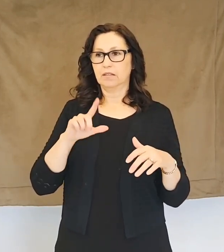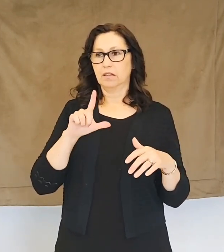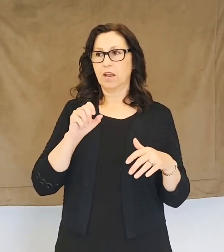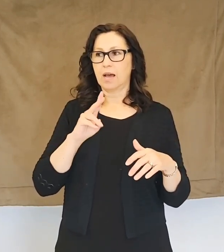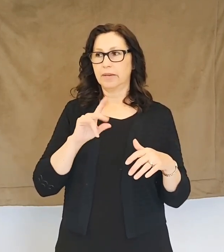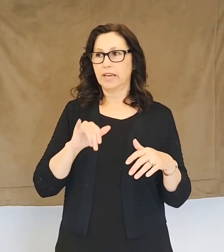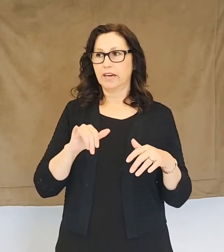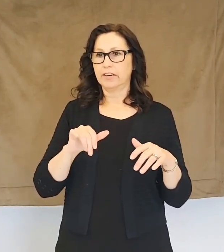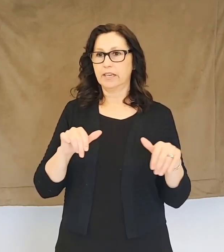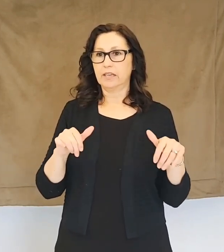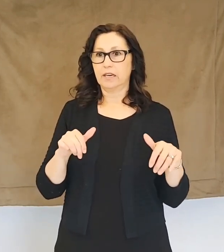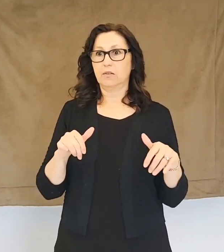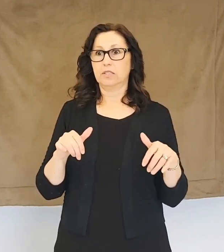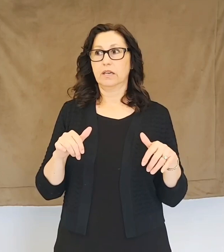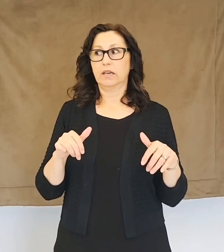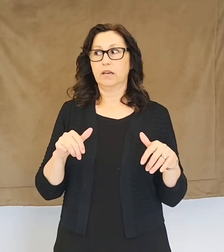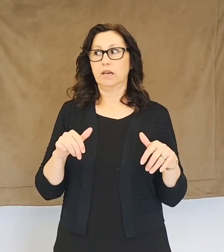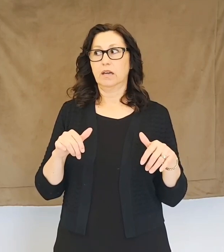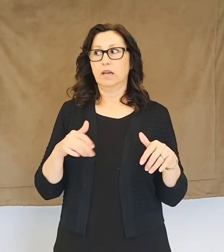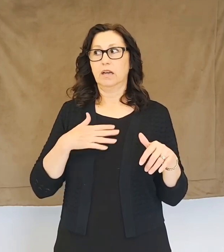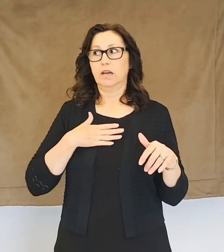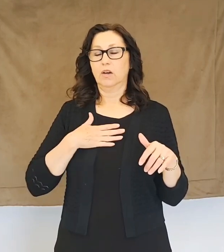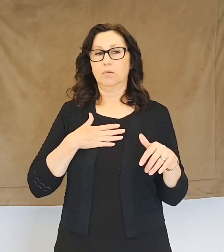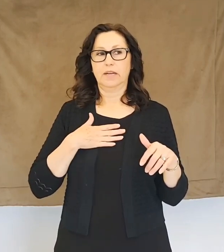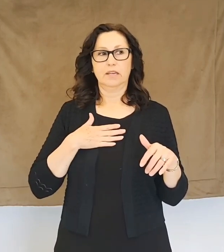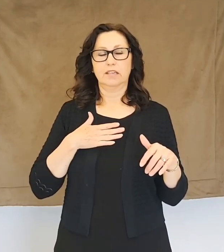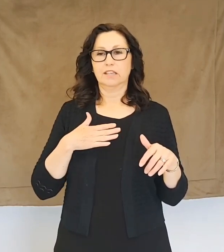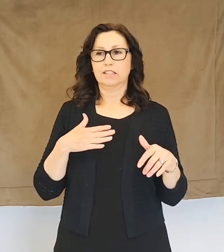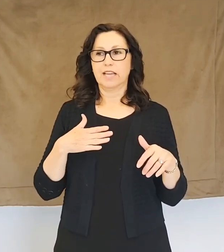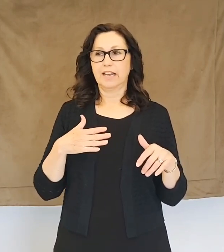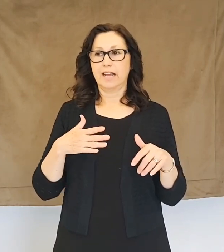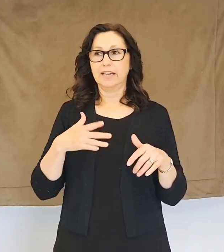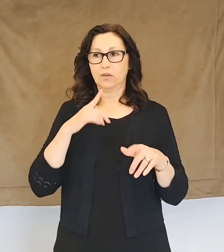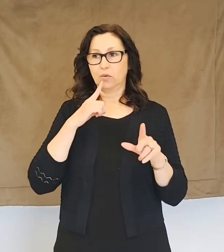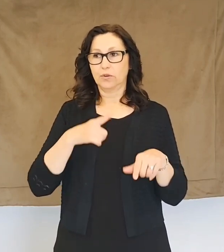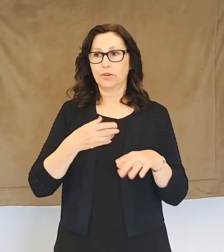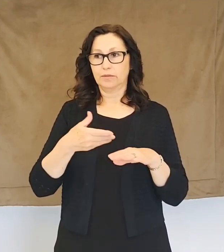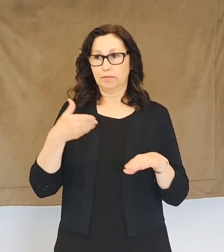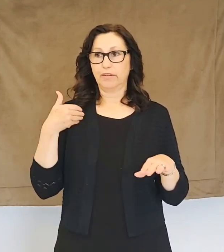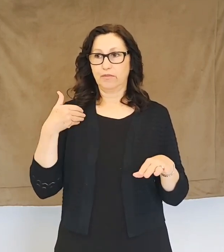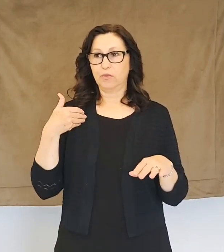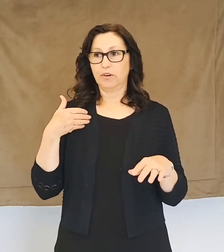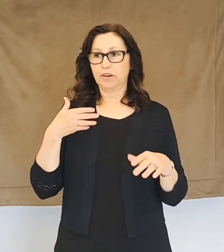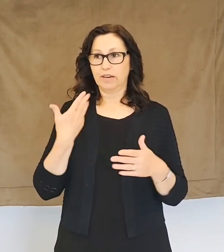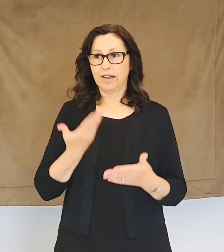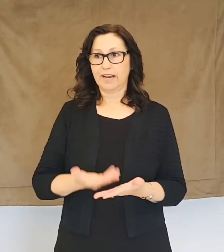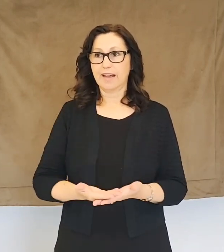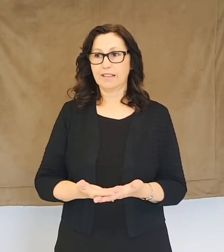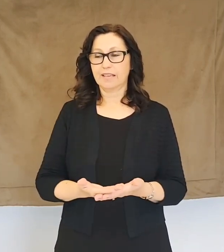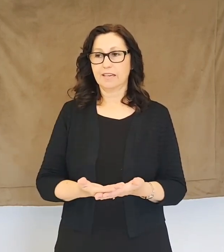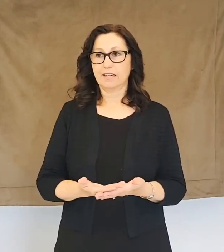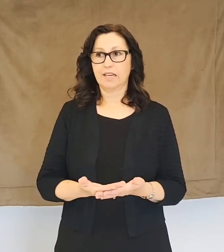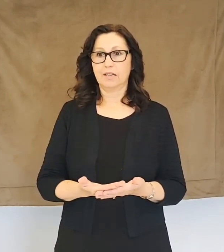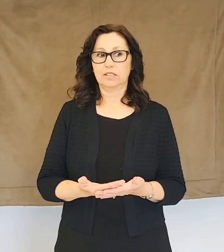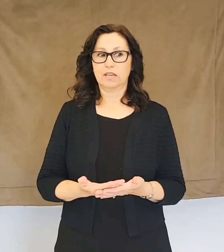the lobby area, and I was like, oh my goodness. And I had ordered before I got there, and I was